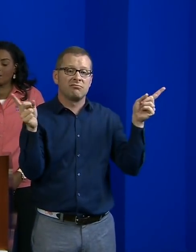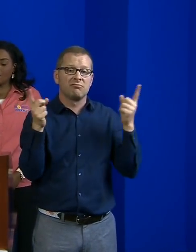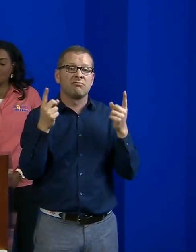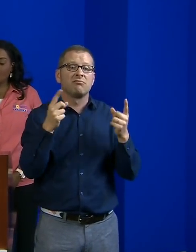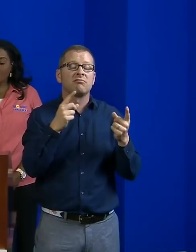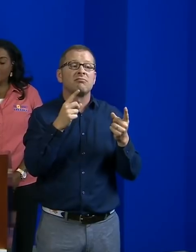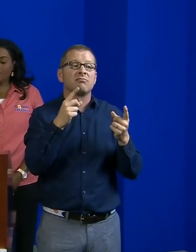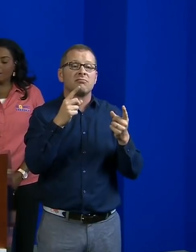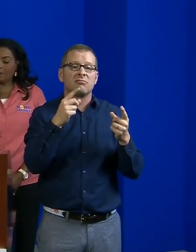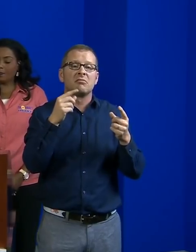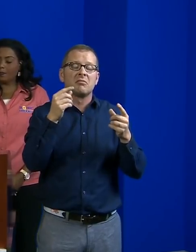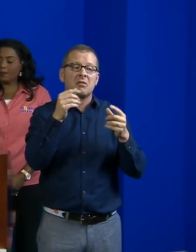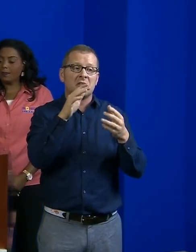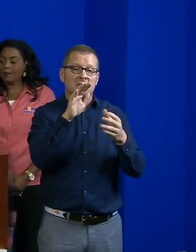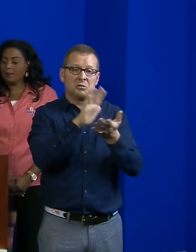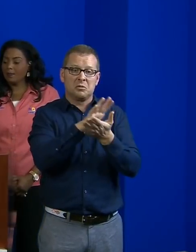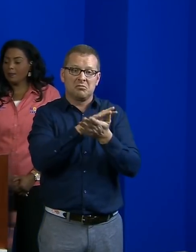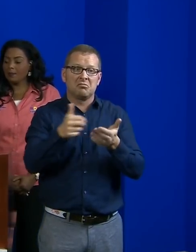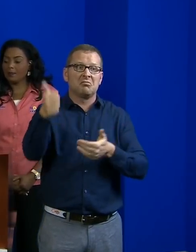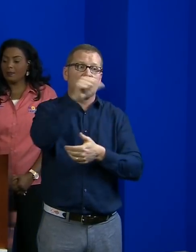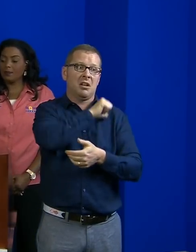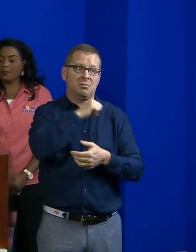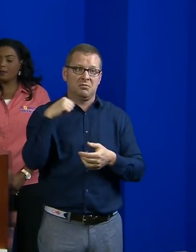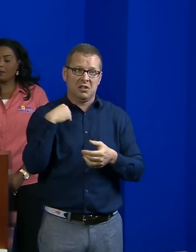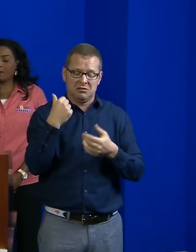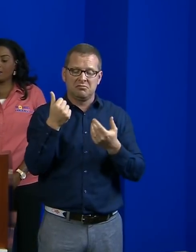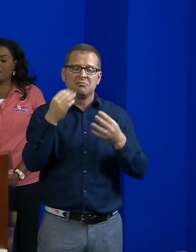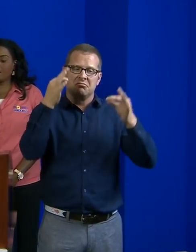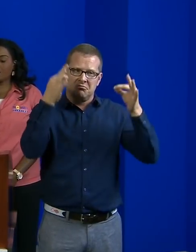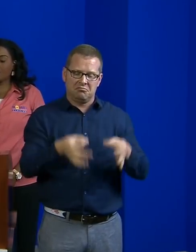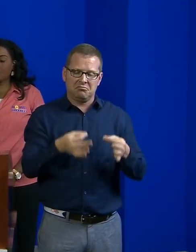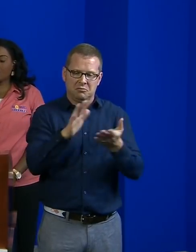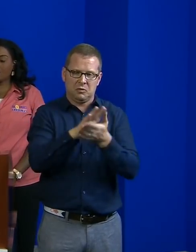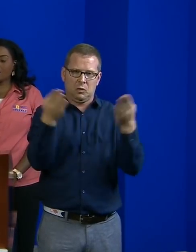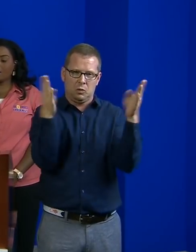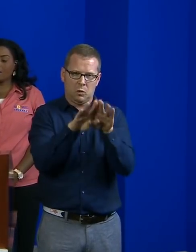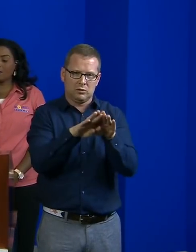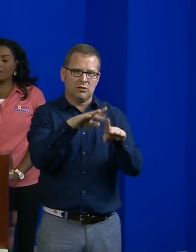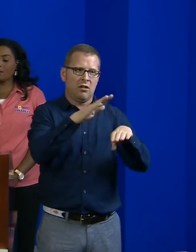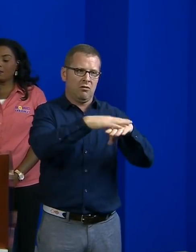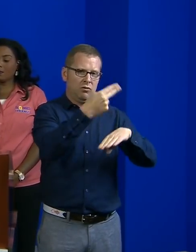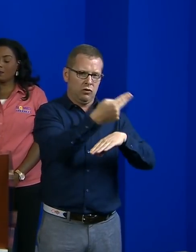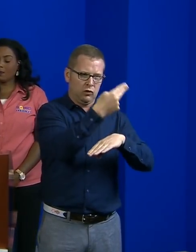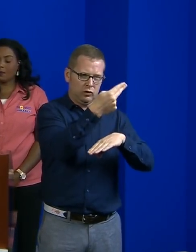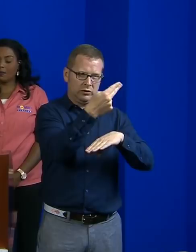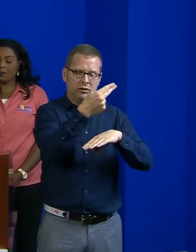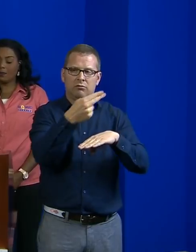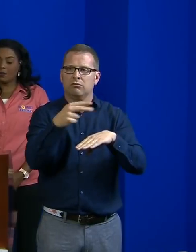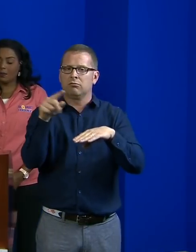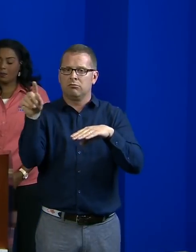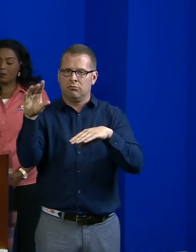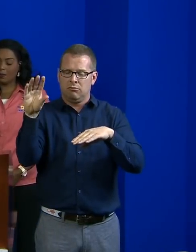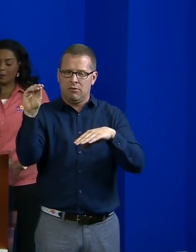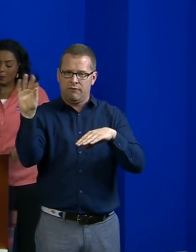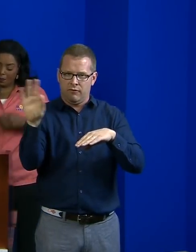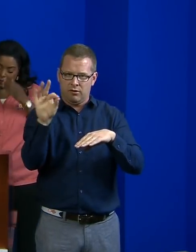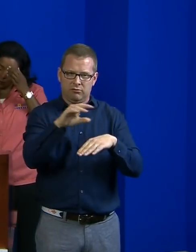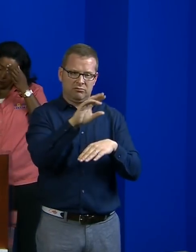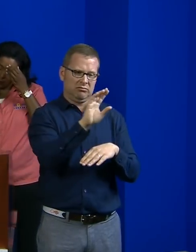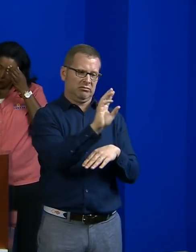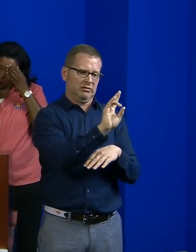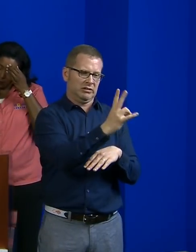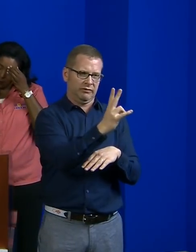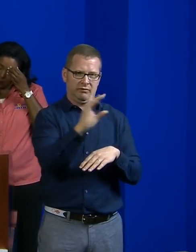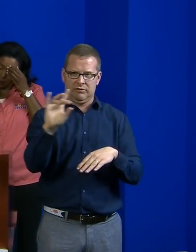on Thursday, September 7th, and Friday, September 8th. I want to provide our parents and the community some